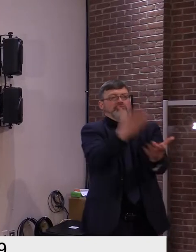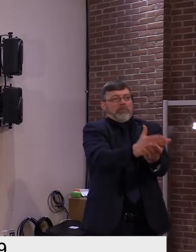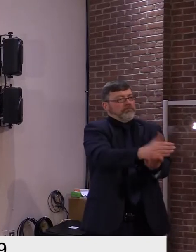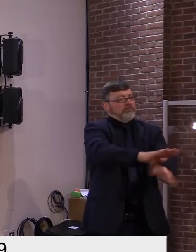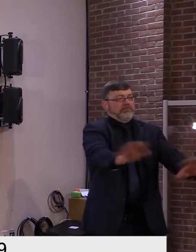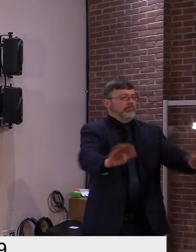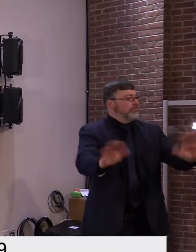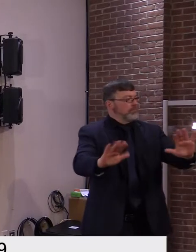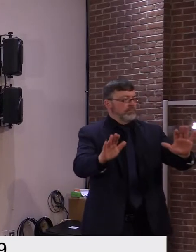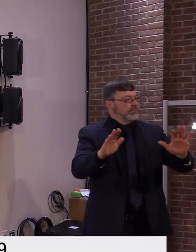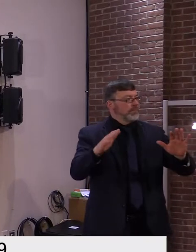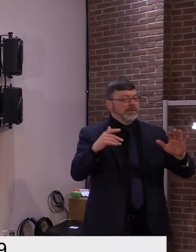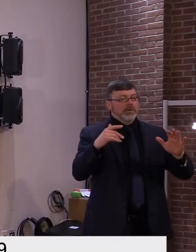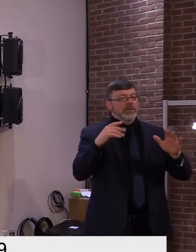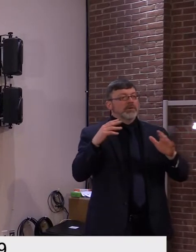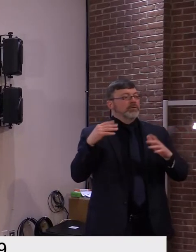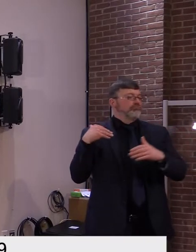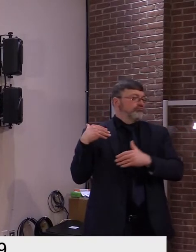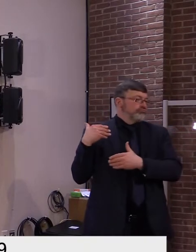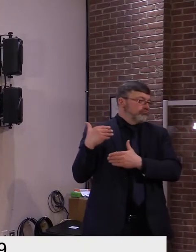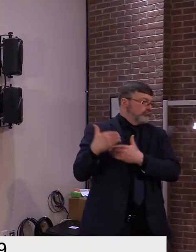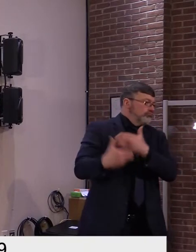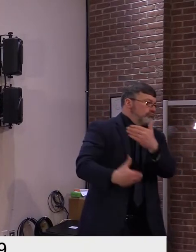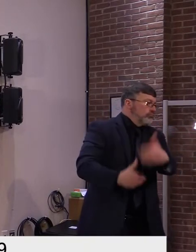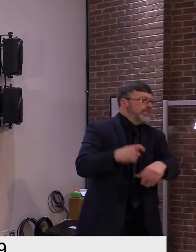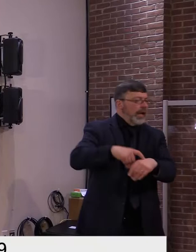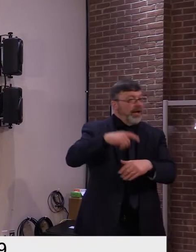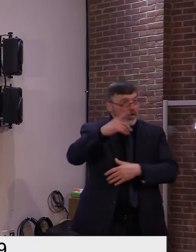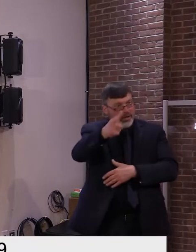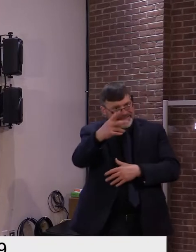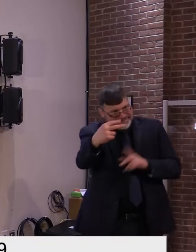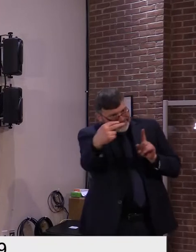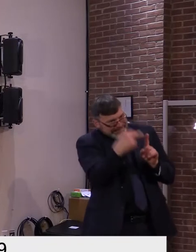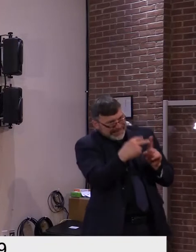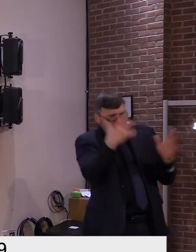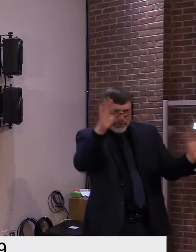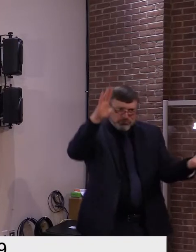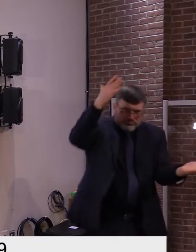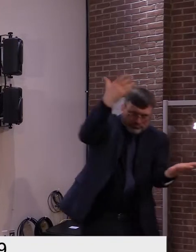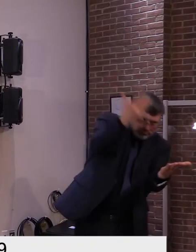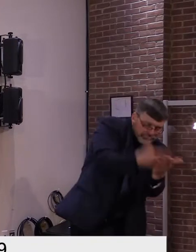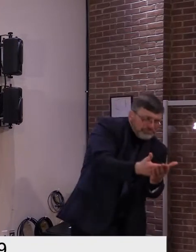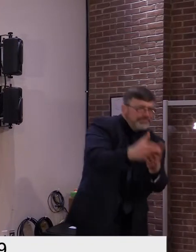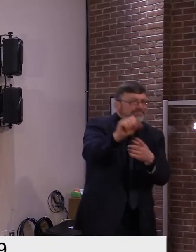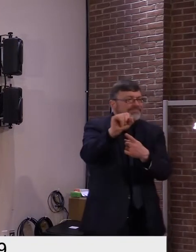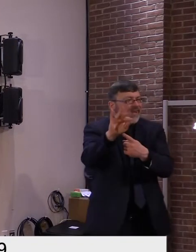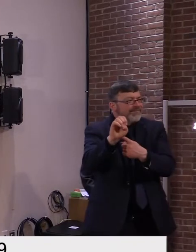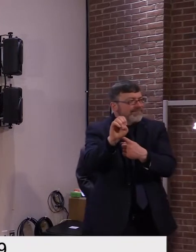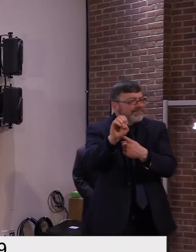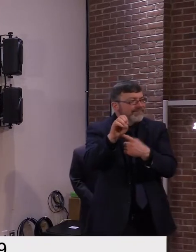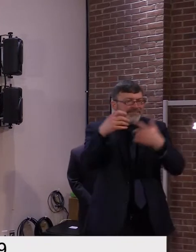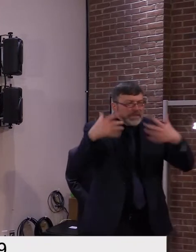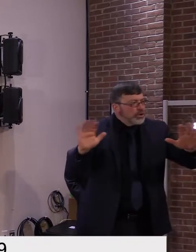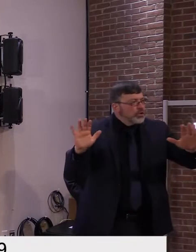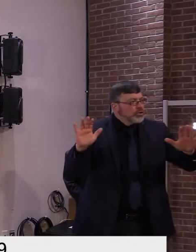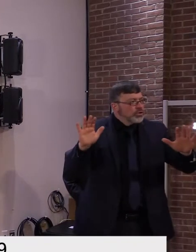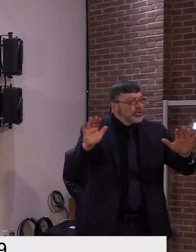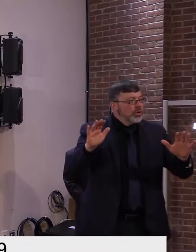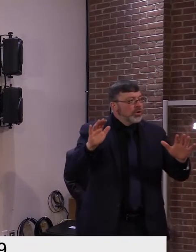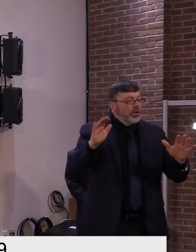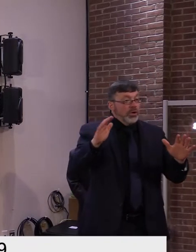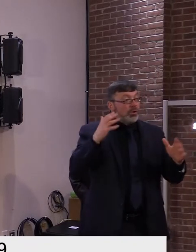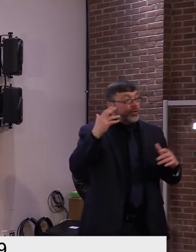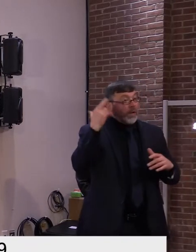proven that to be true. The reason it could come out so quickly was it was a platform that the